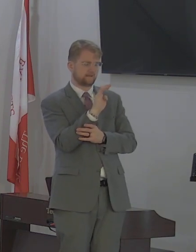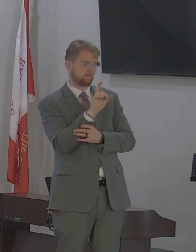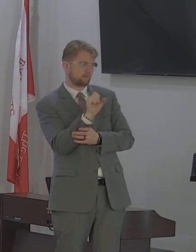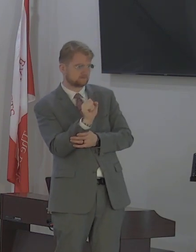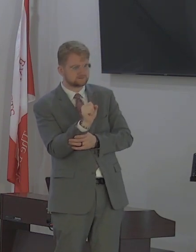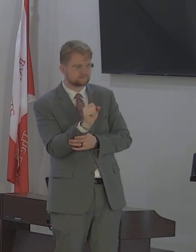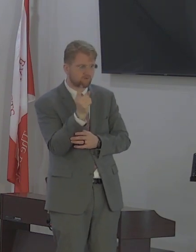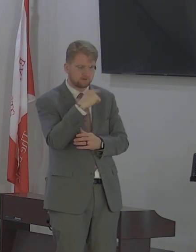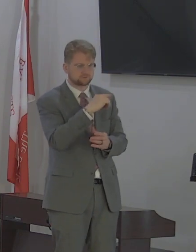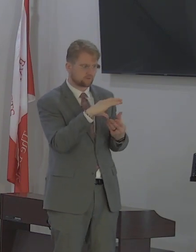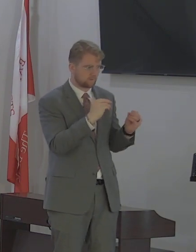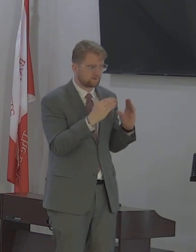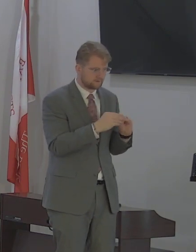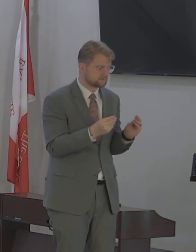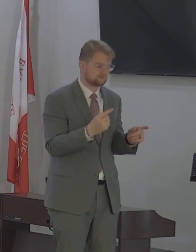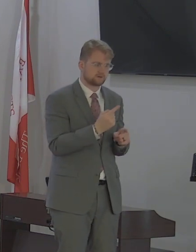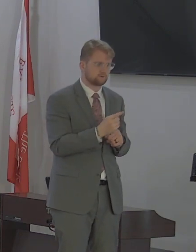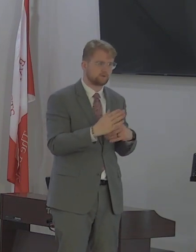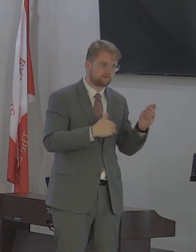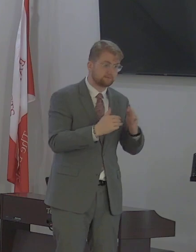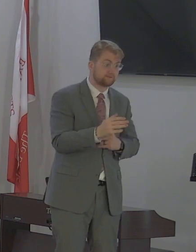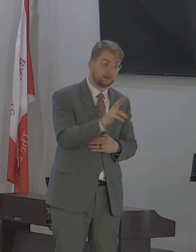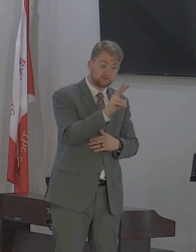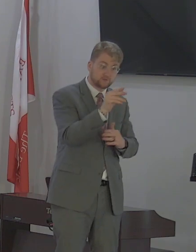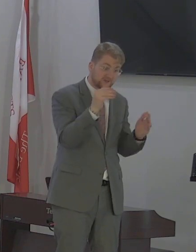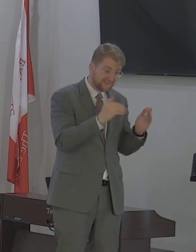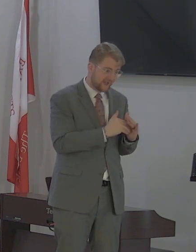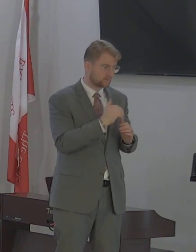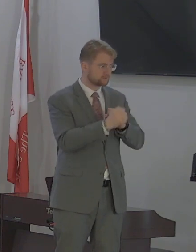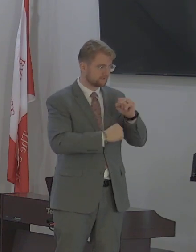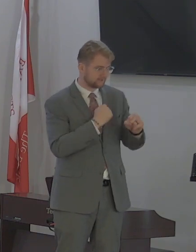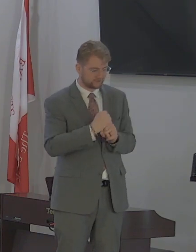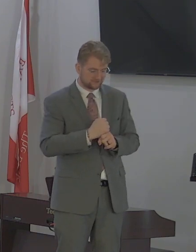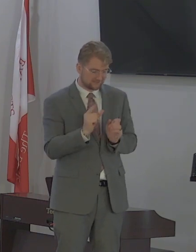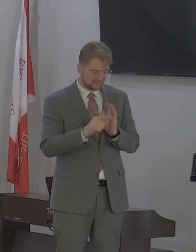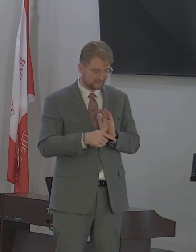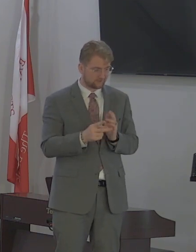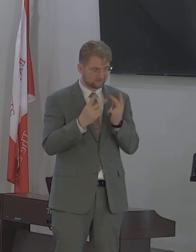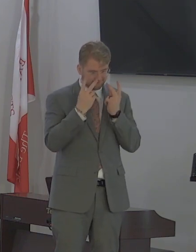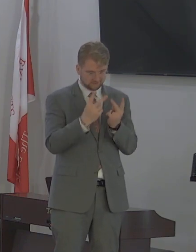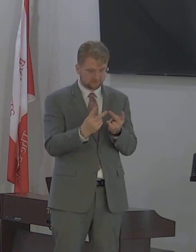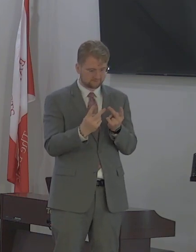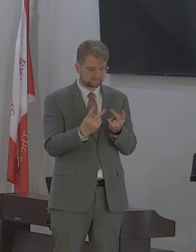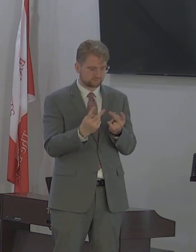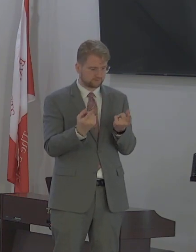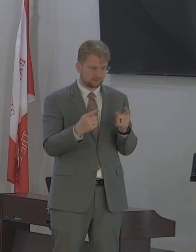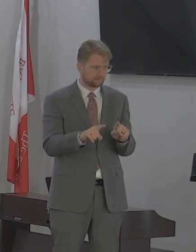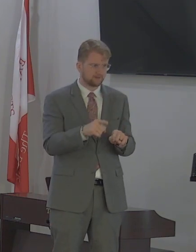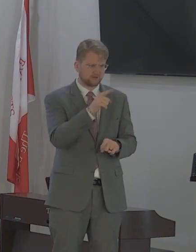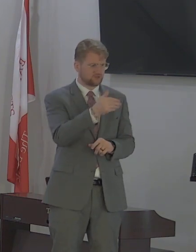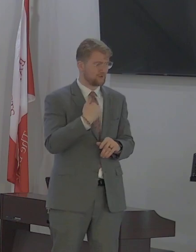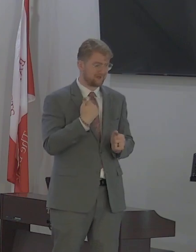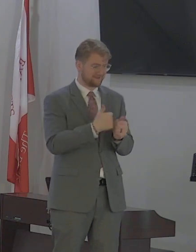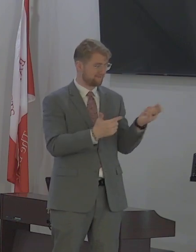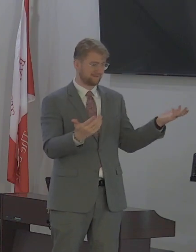with me? 2,000 years later, look at where we're at. You got everything under the